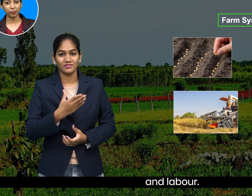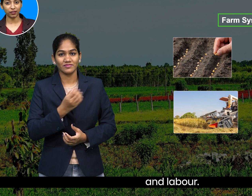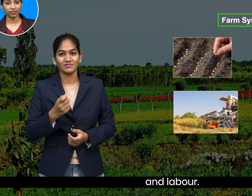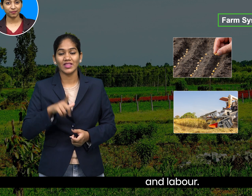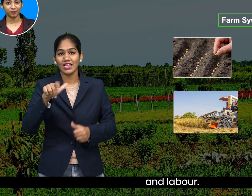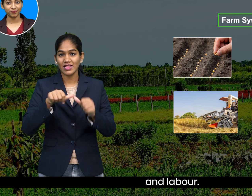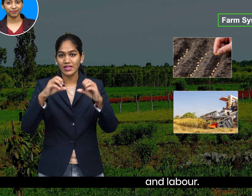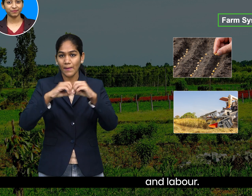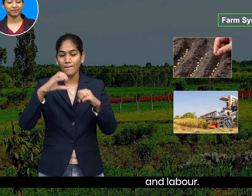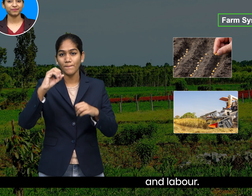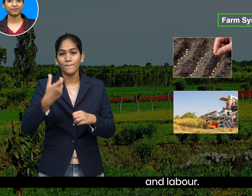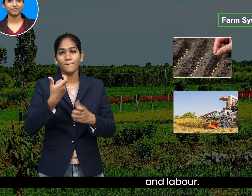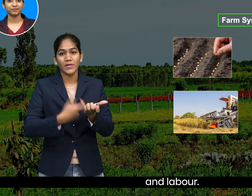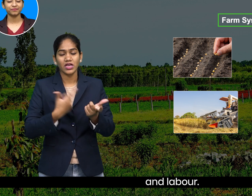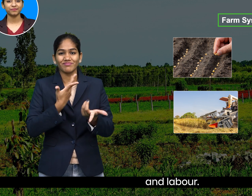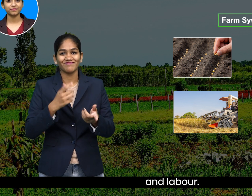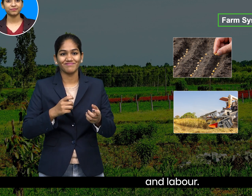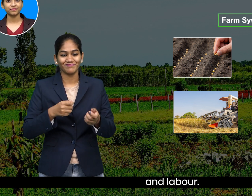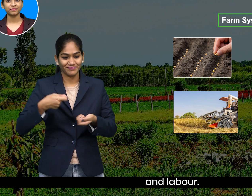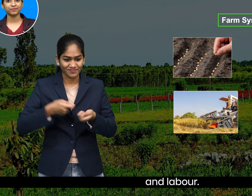and labor.